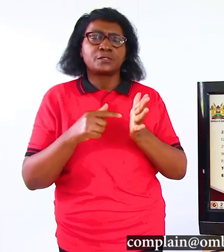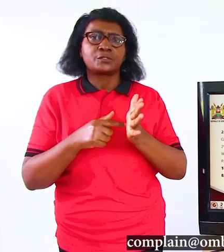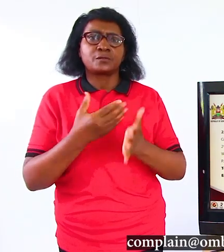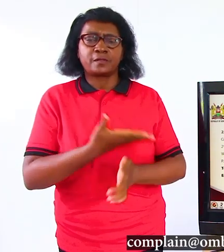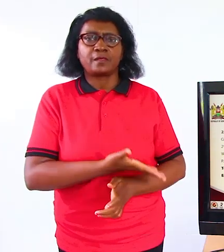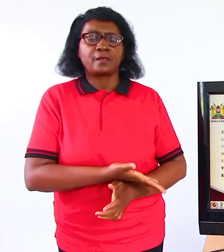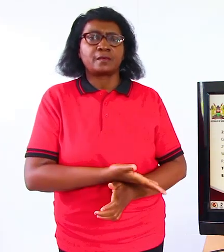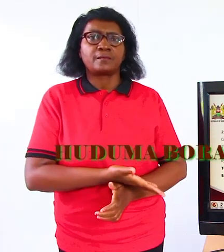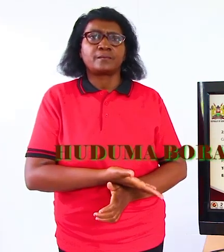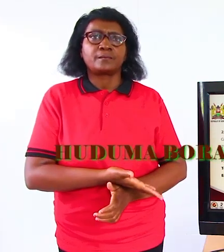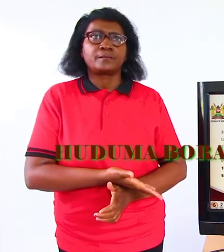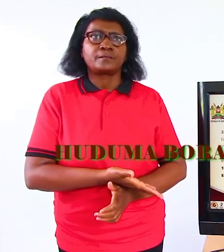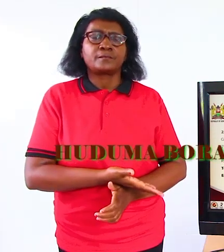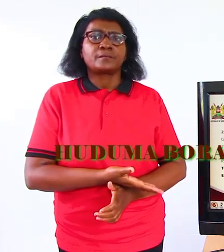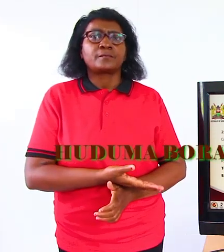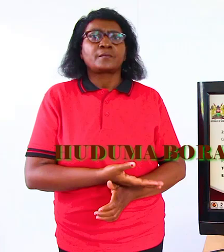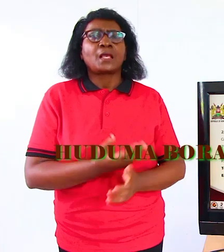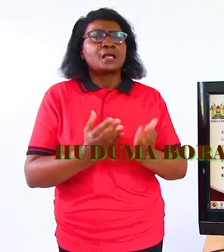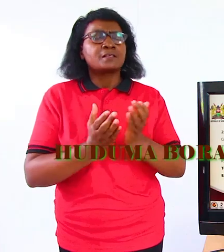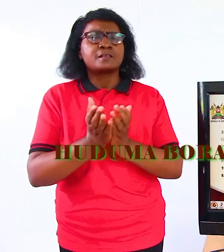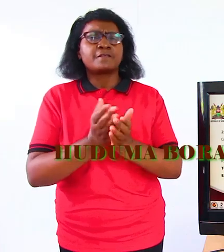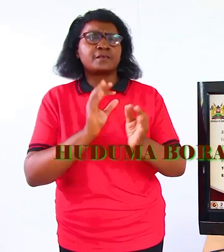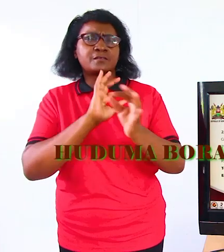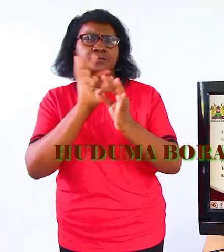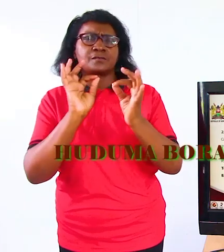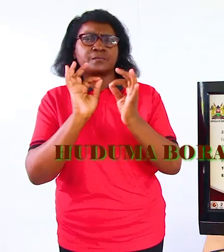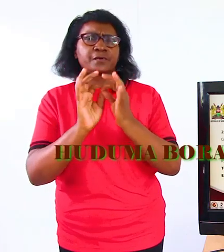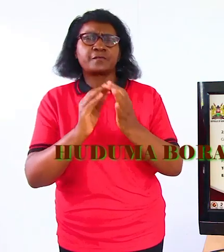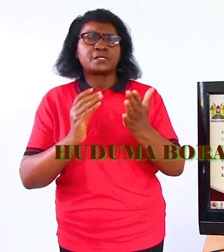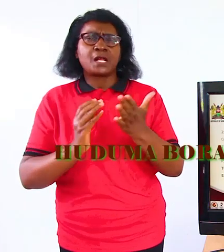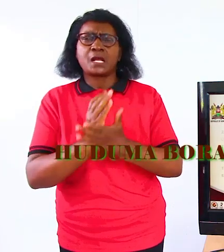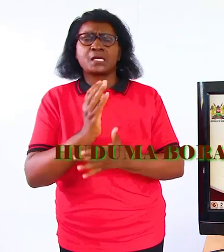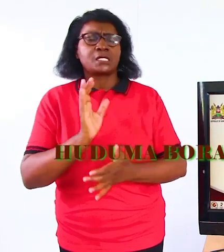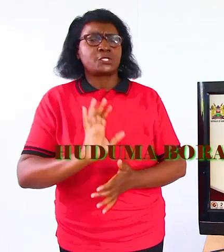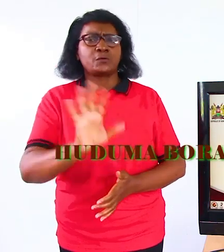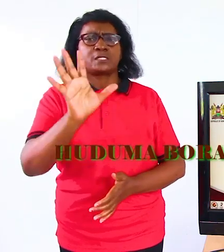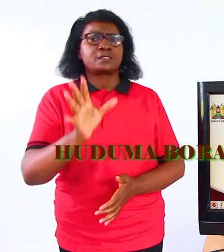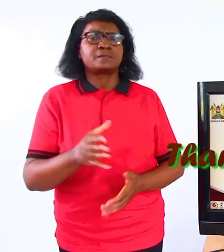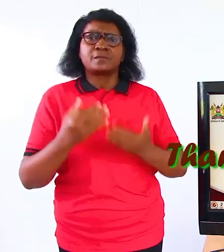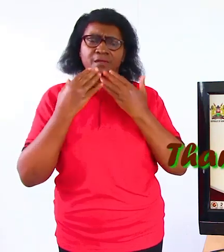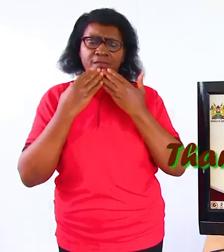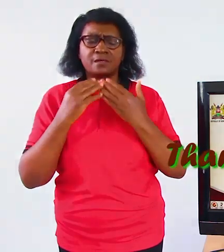complain@ombudsman.go.ke. Huduma bora ni haki yako. Thank you.